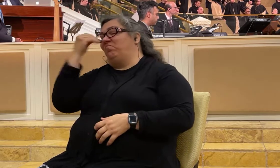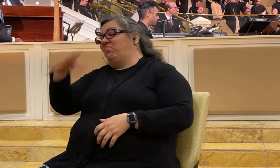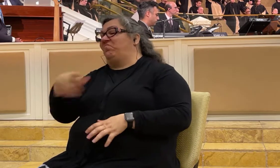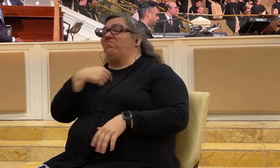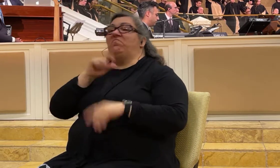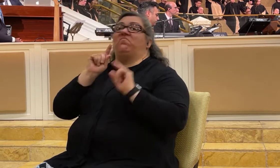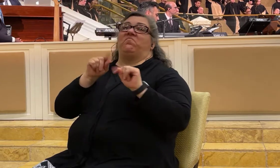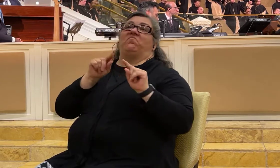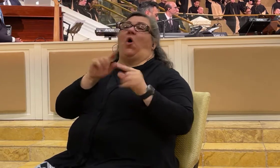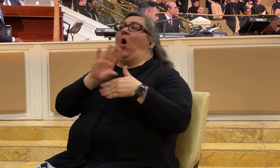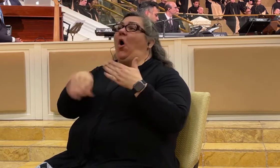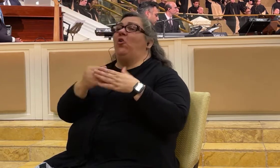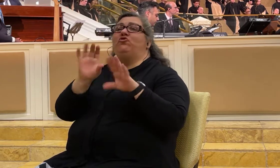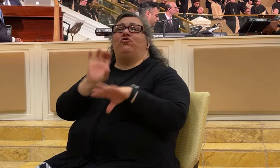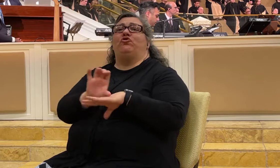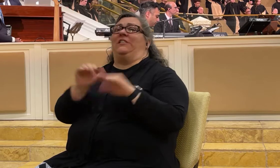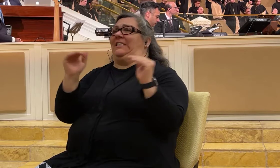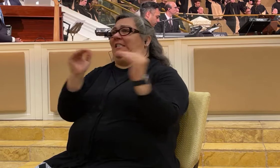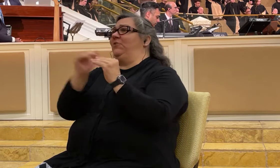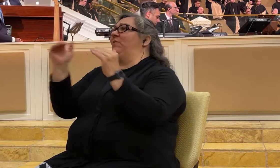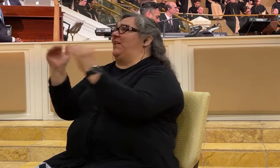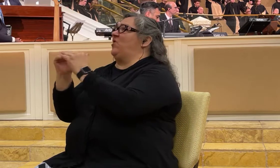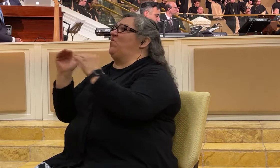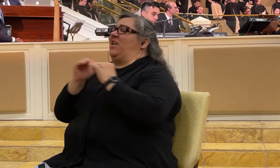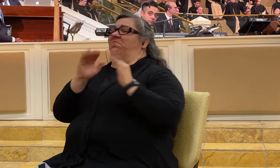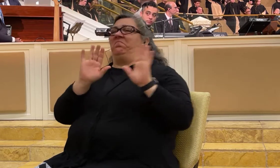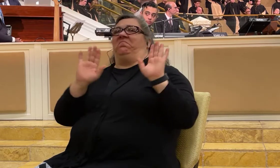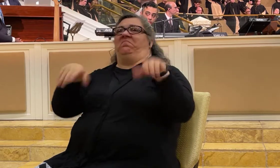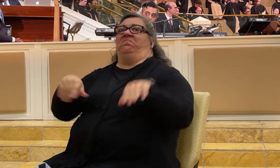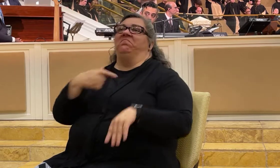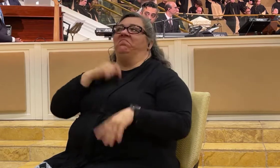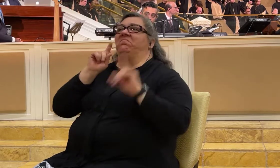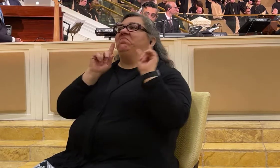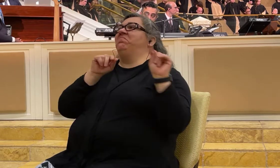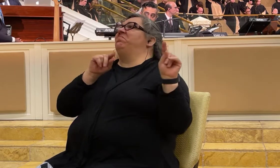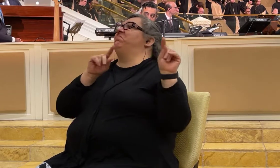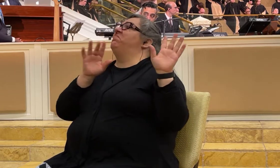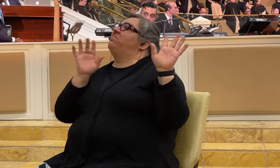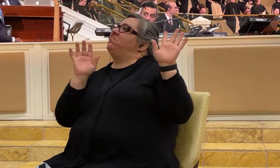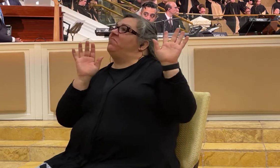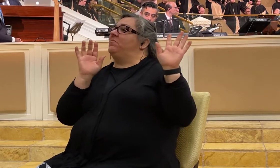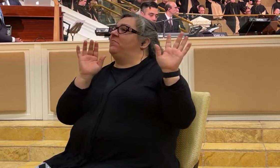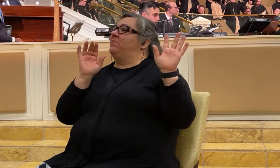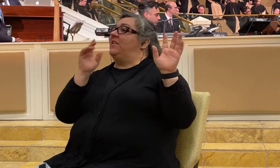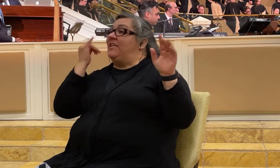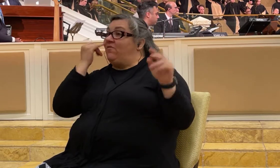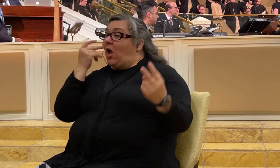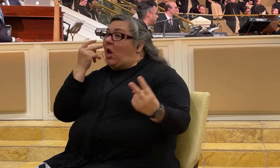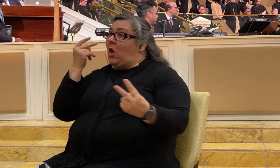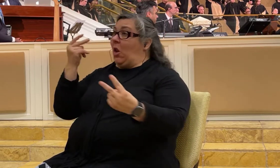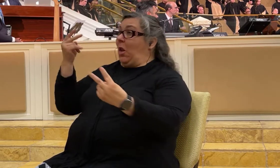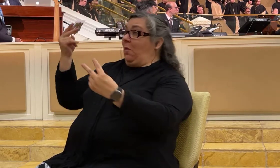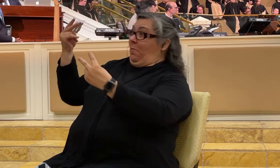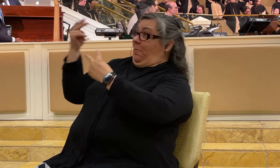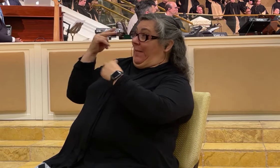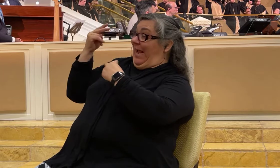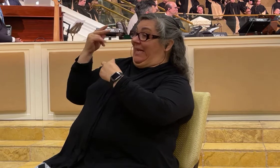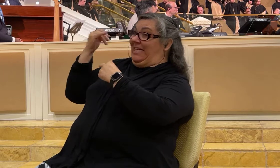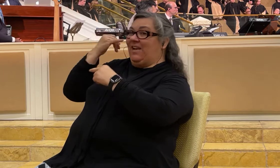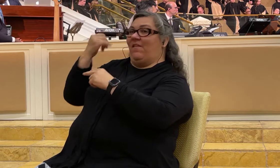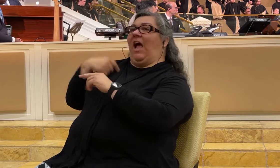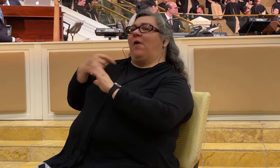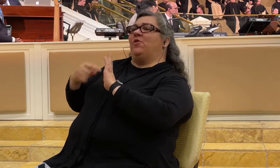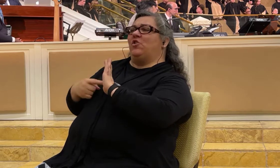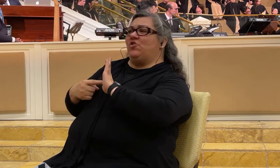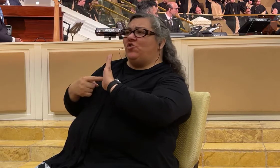all churches were equal, that on it goes up. And now, if we were to look back and I was to diagram